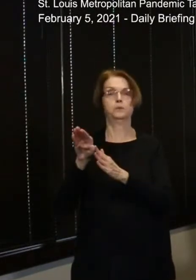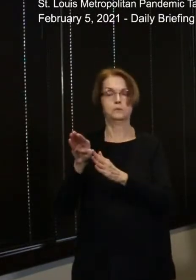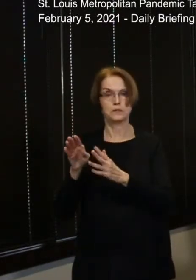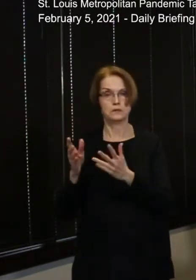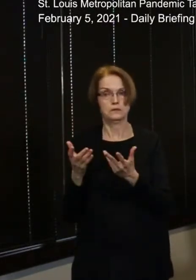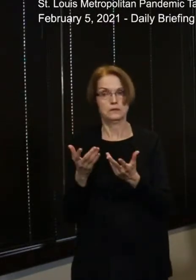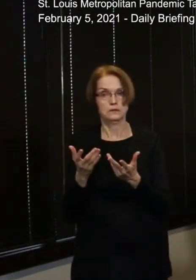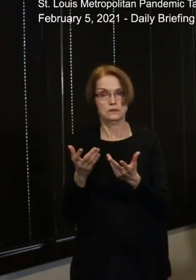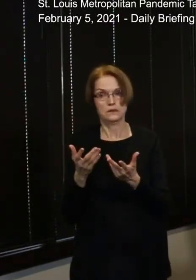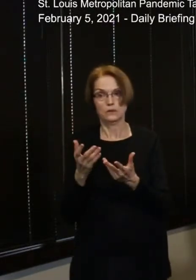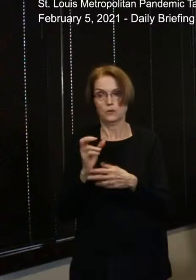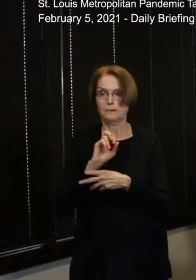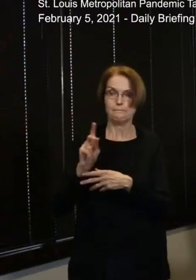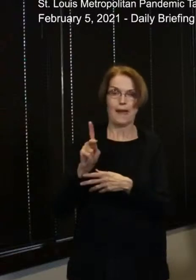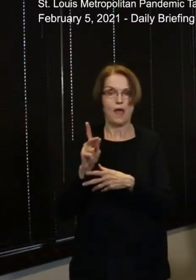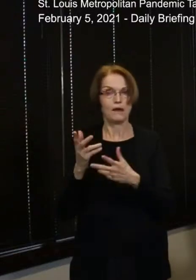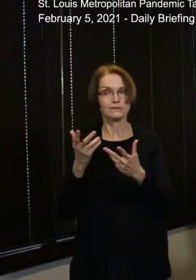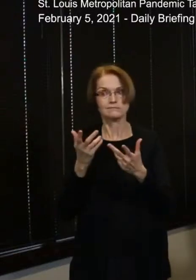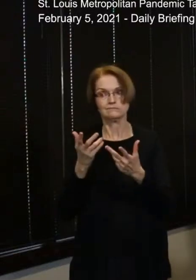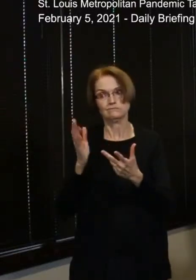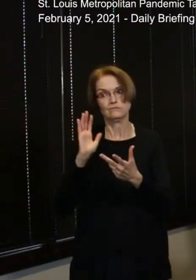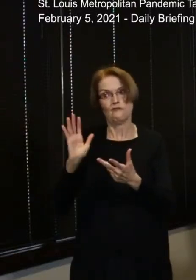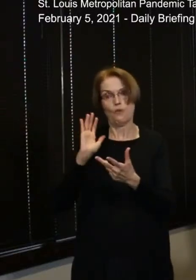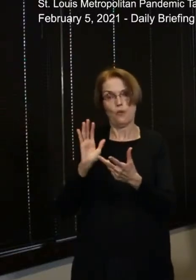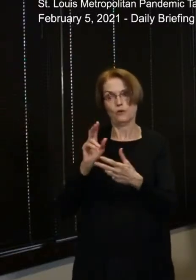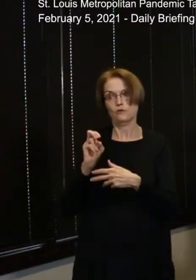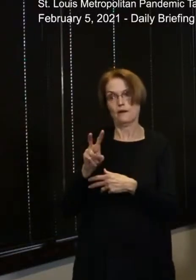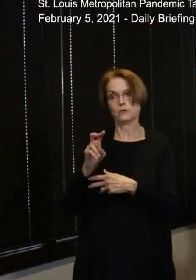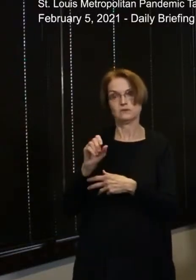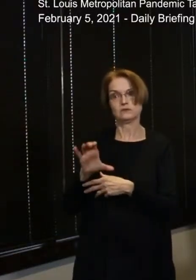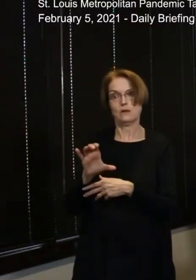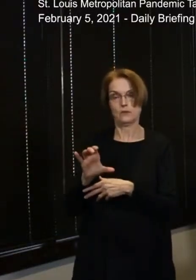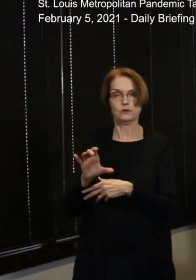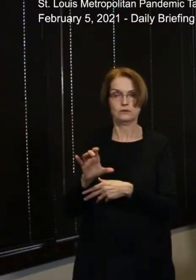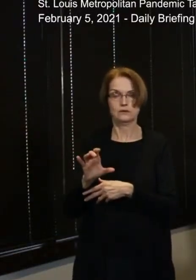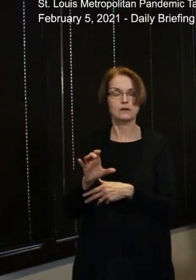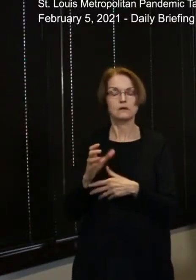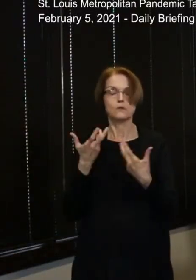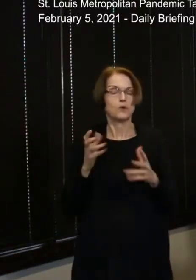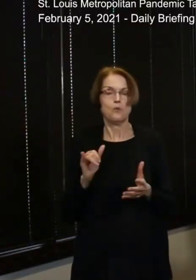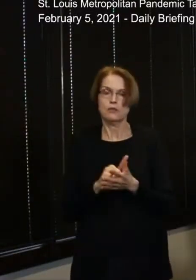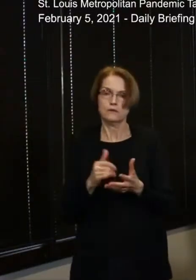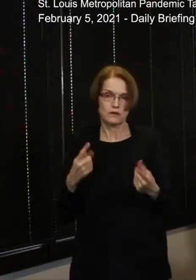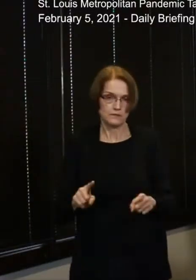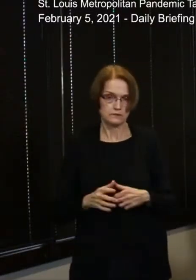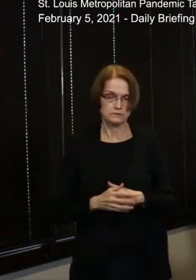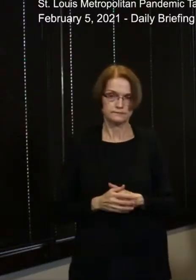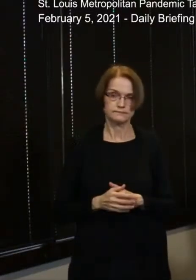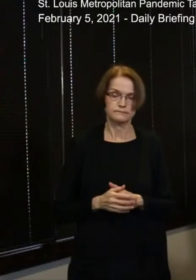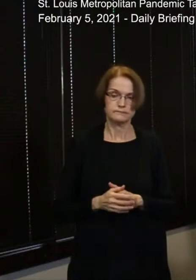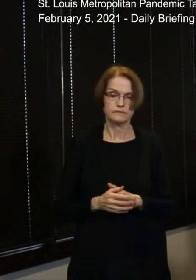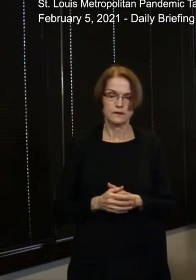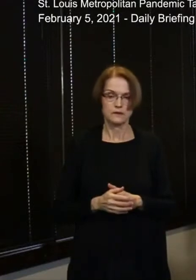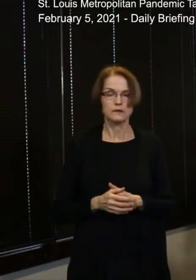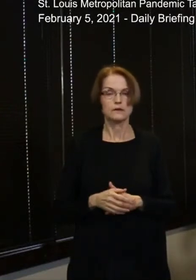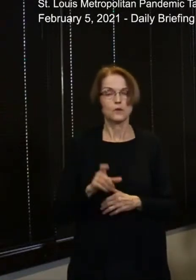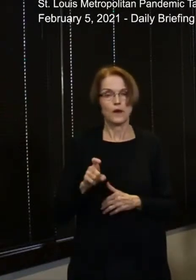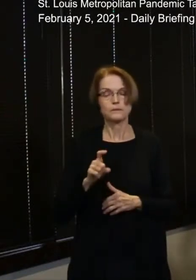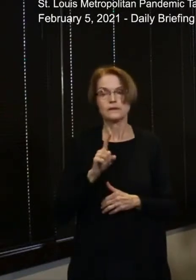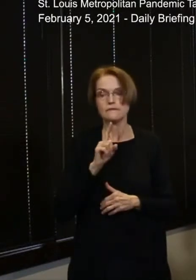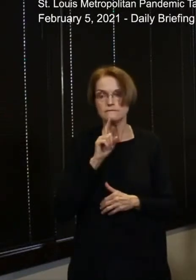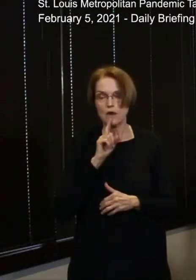And we could be right back to where we were in that November, December timeframe, and nobody wants that. And so we have to be